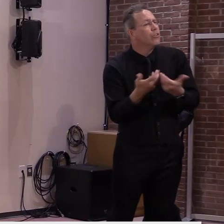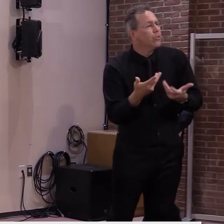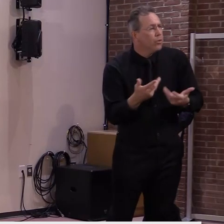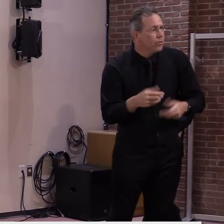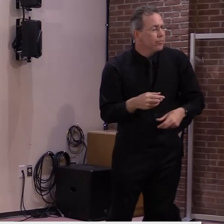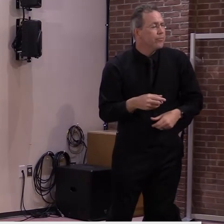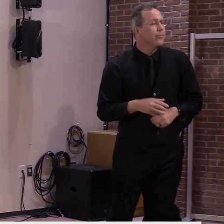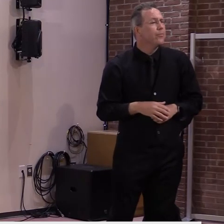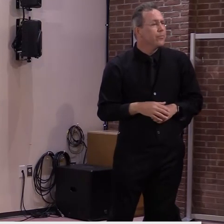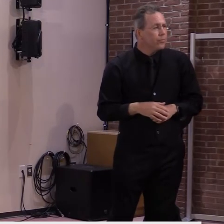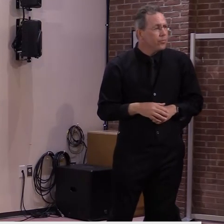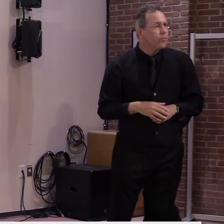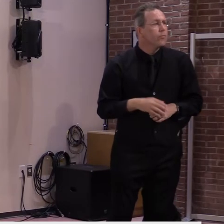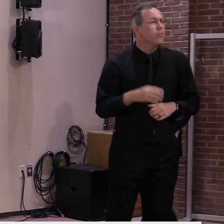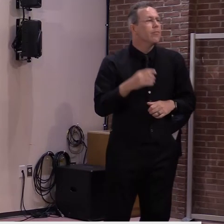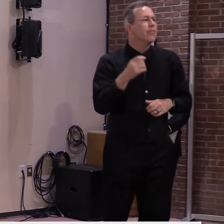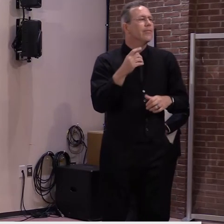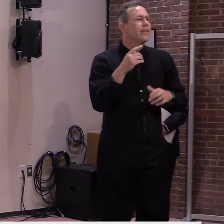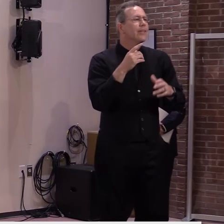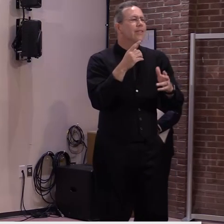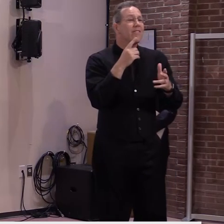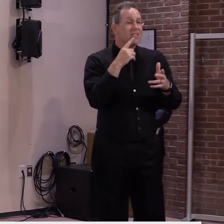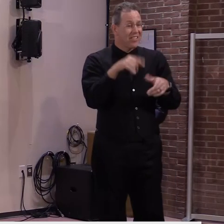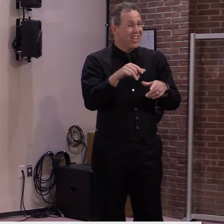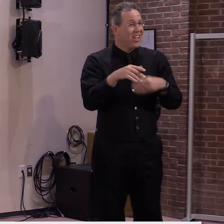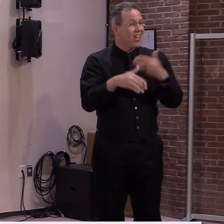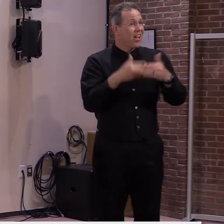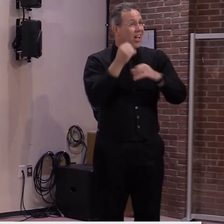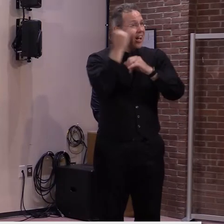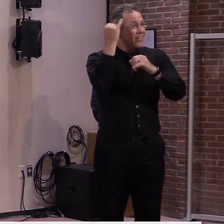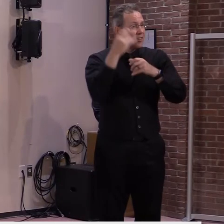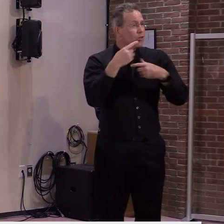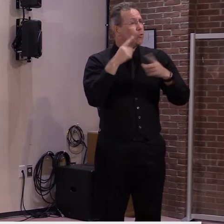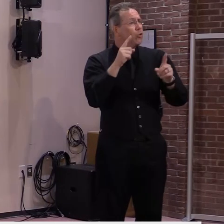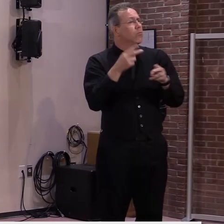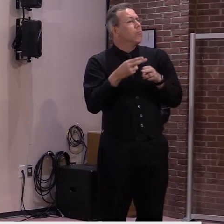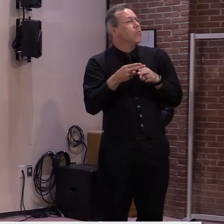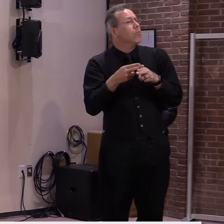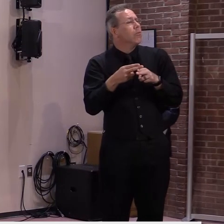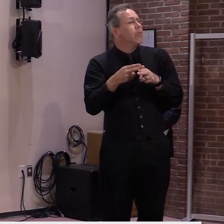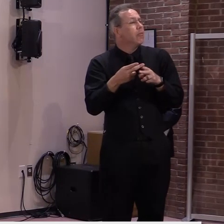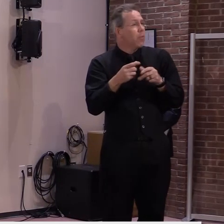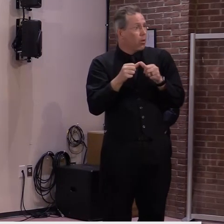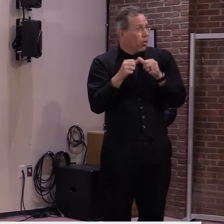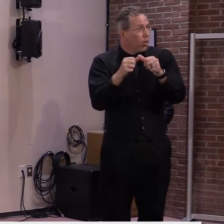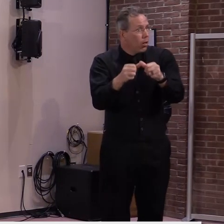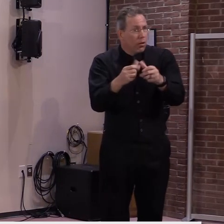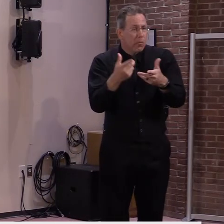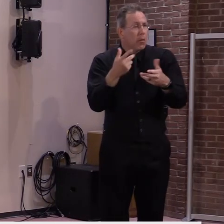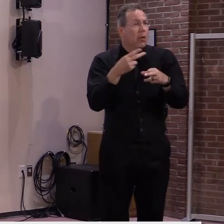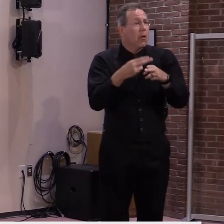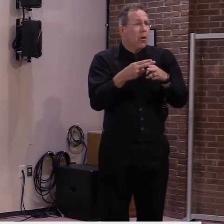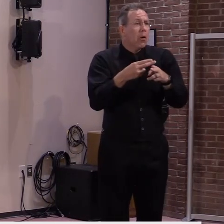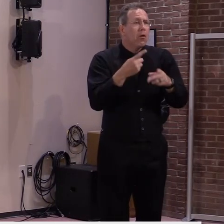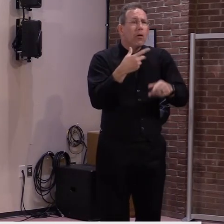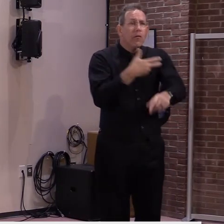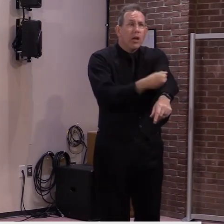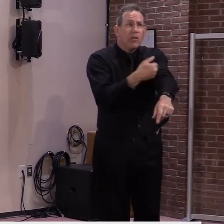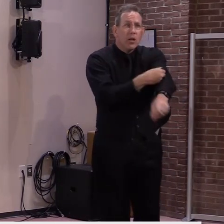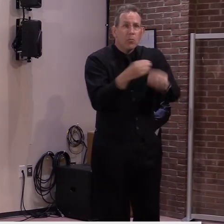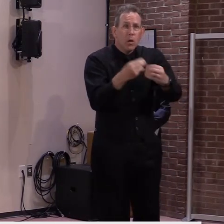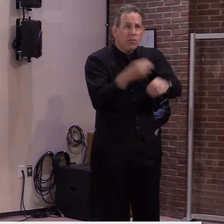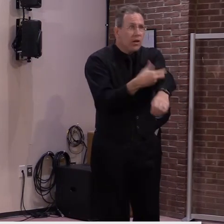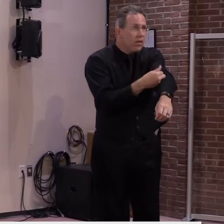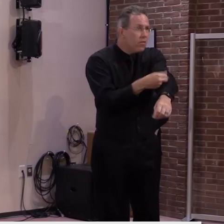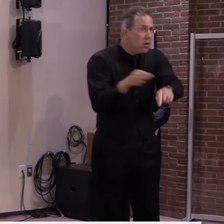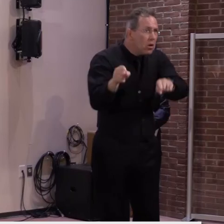circumstances. And as more people are vaccinated, you know, it will turn into whether or not someone